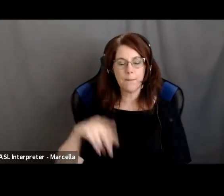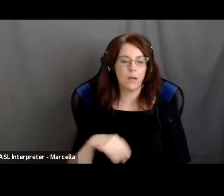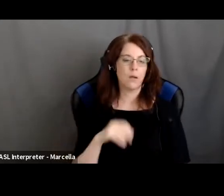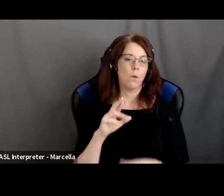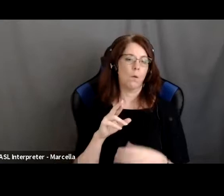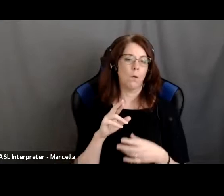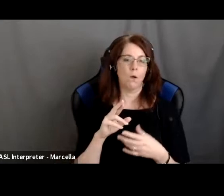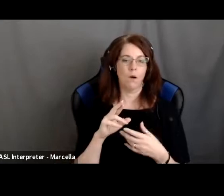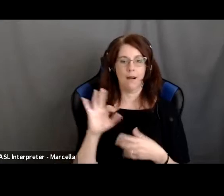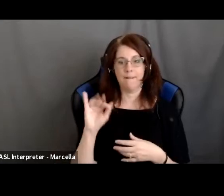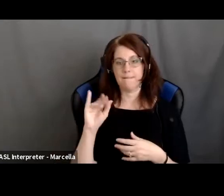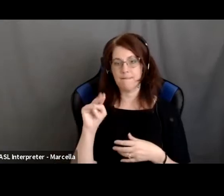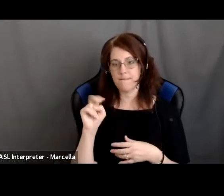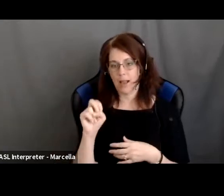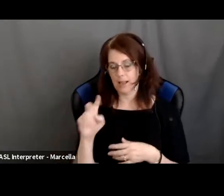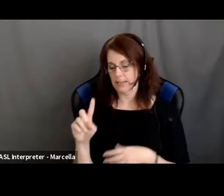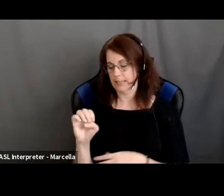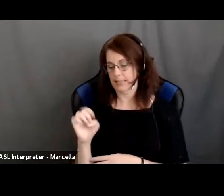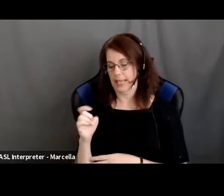those fine dexterity